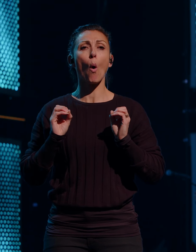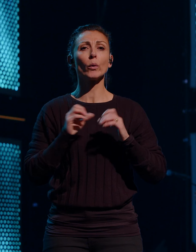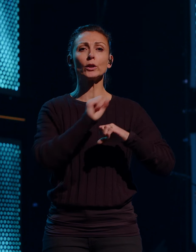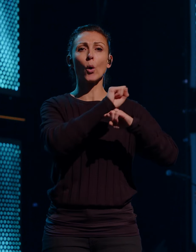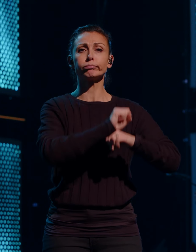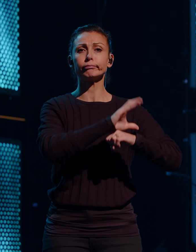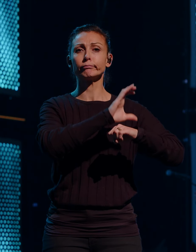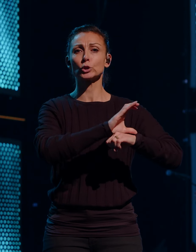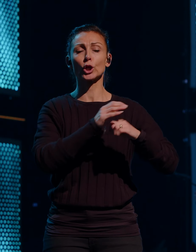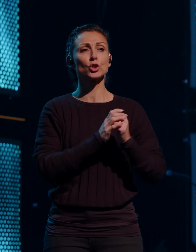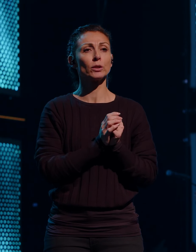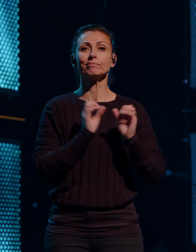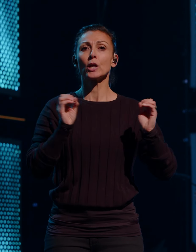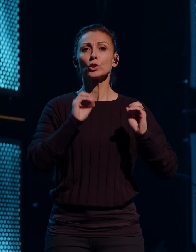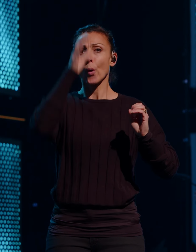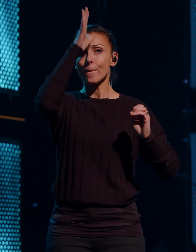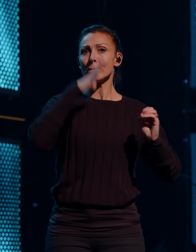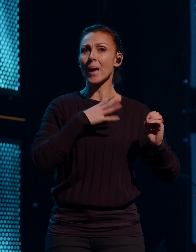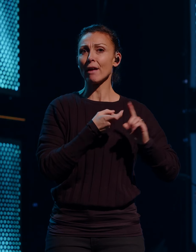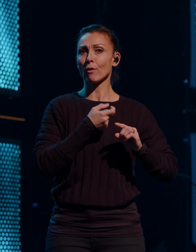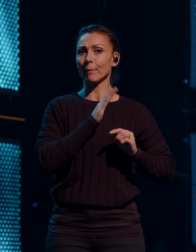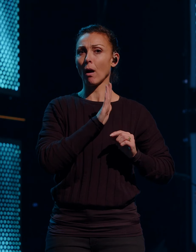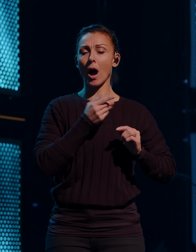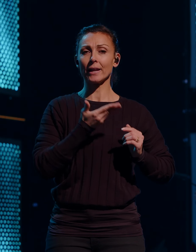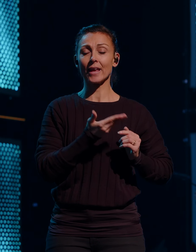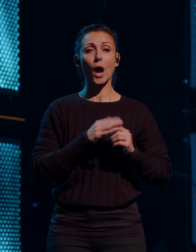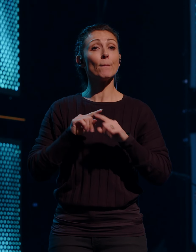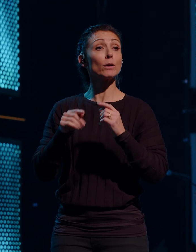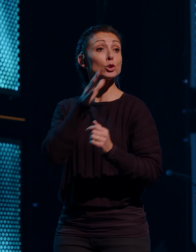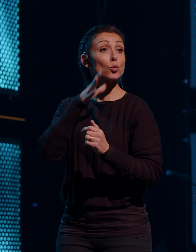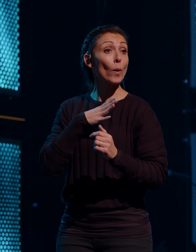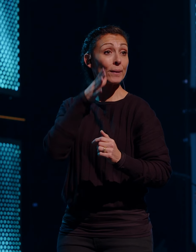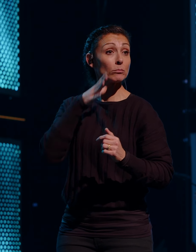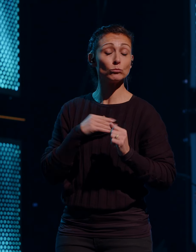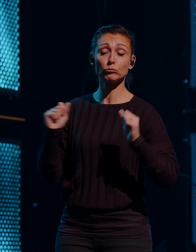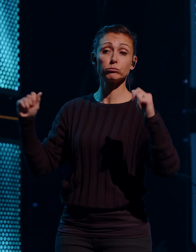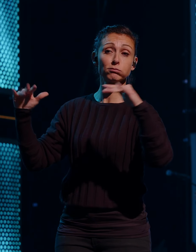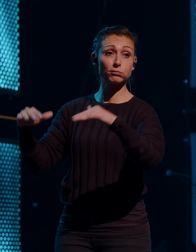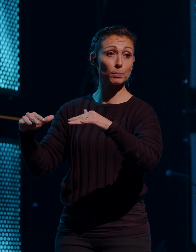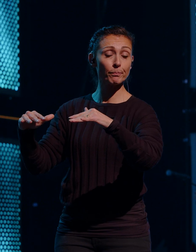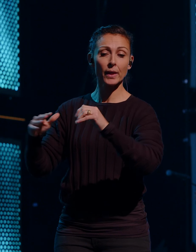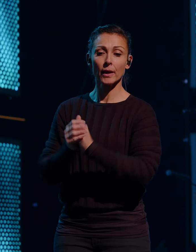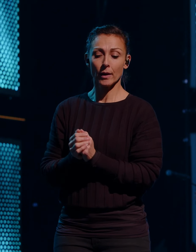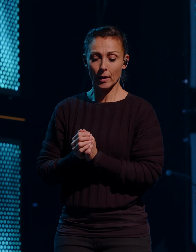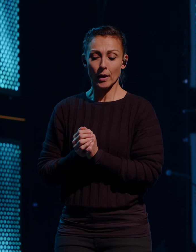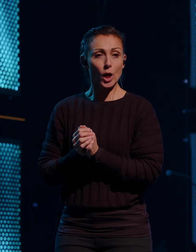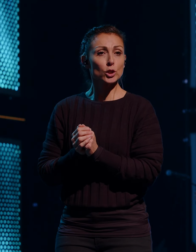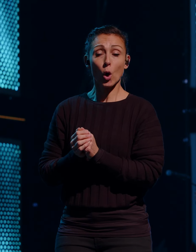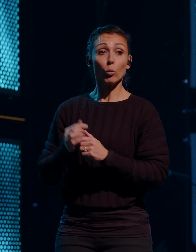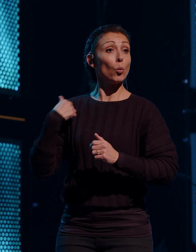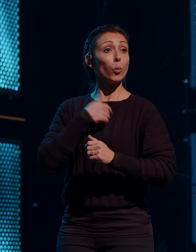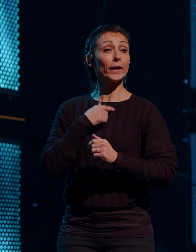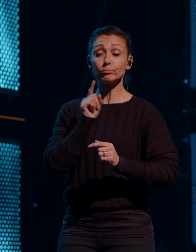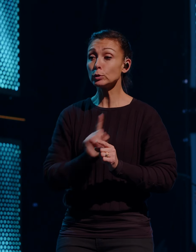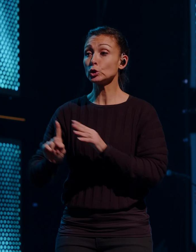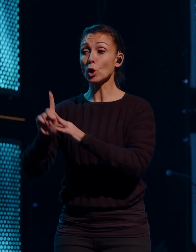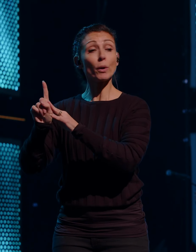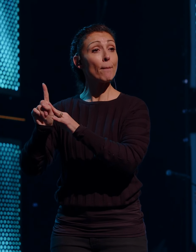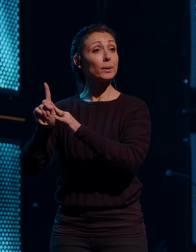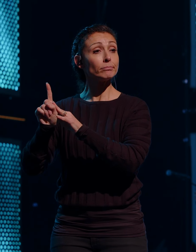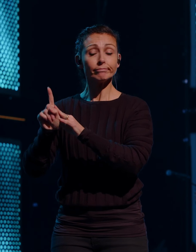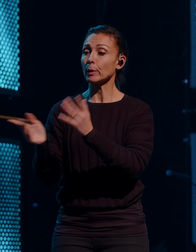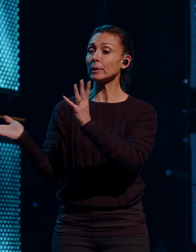women. "And we sat down and spoke to the women who had come together. One who heard us was a woman named Lydia from the